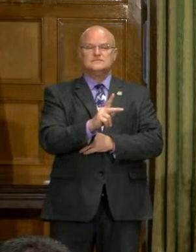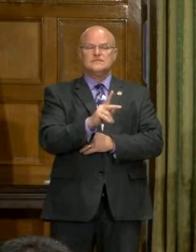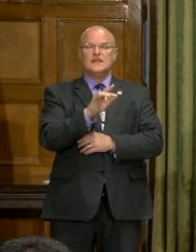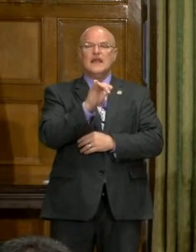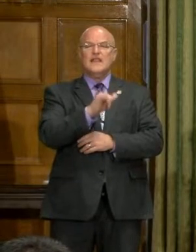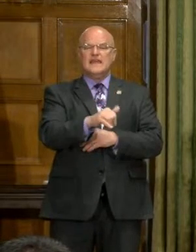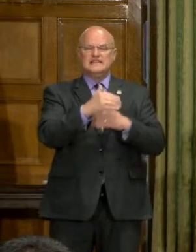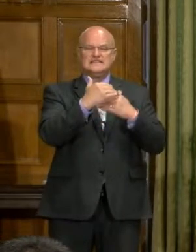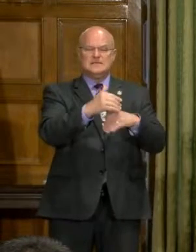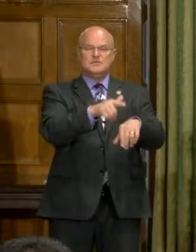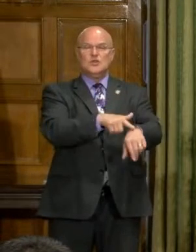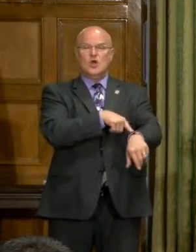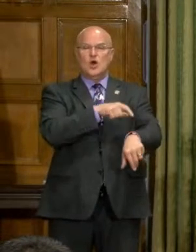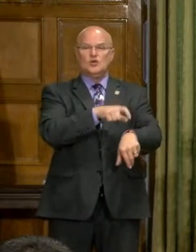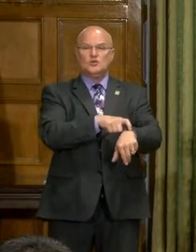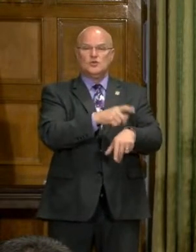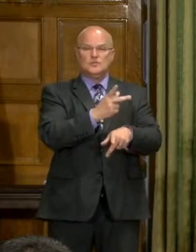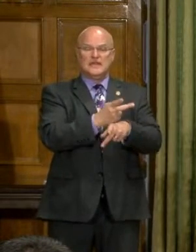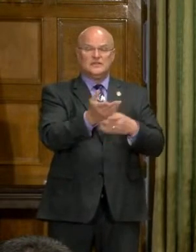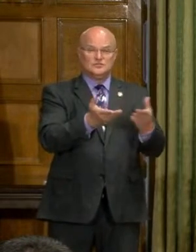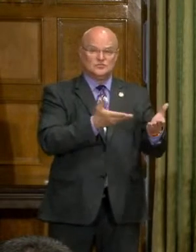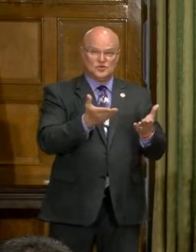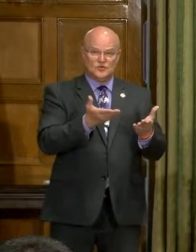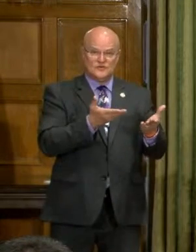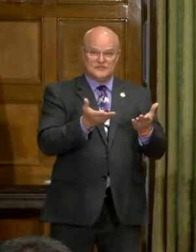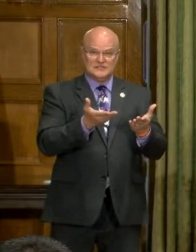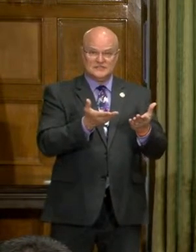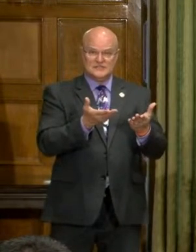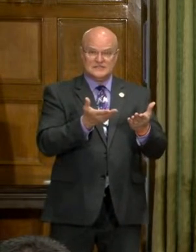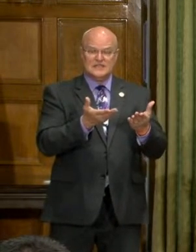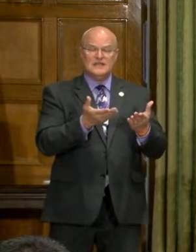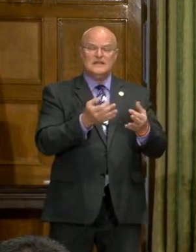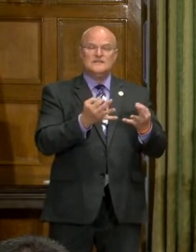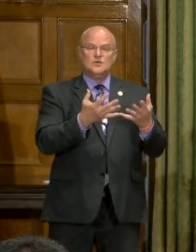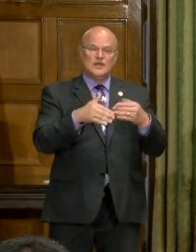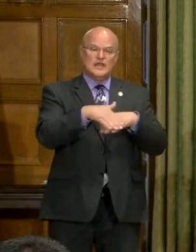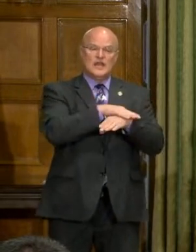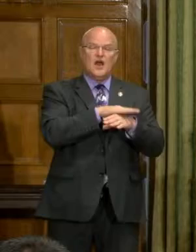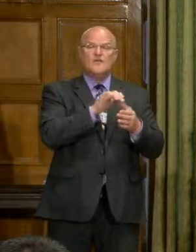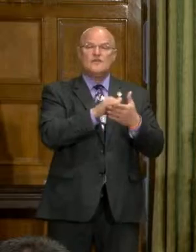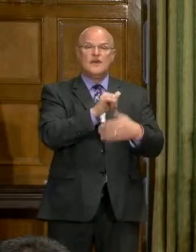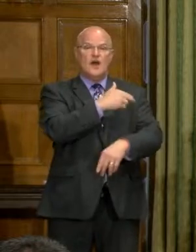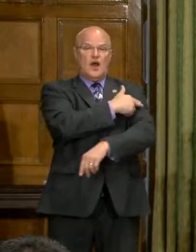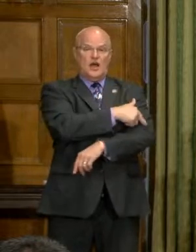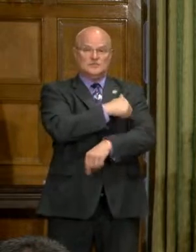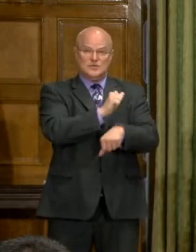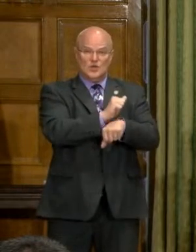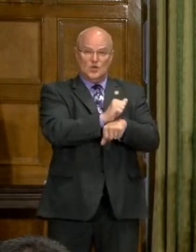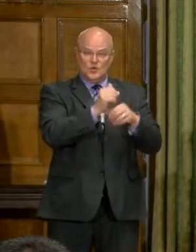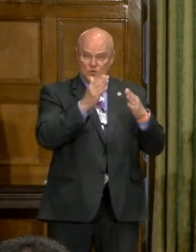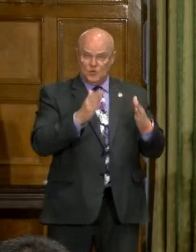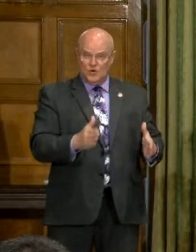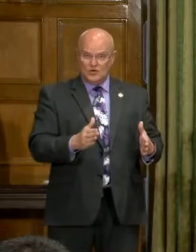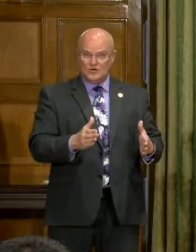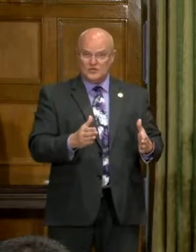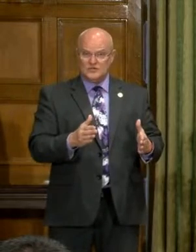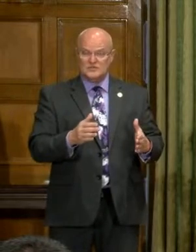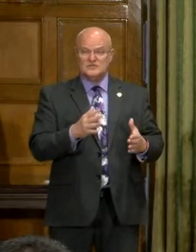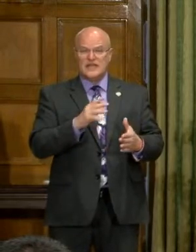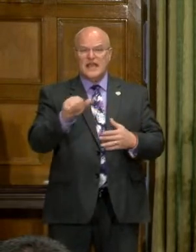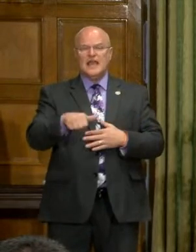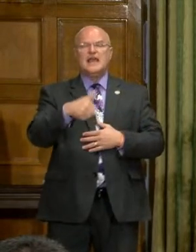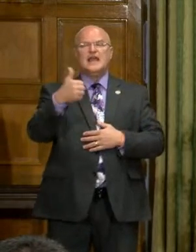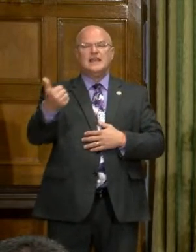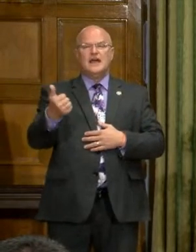That's limited to our long-term care services providers, and so if you want to cover the hospital workers